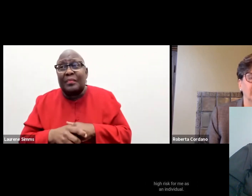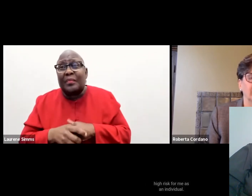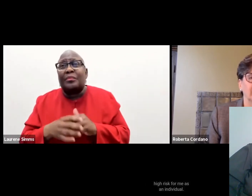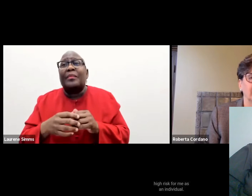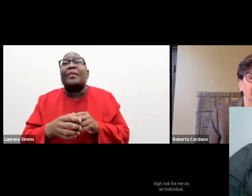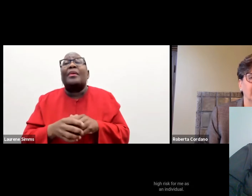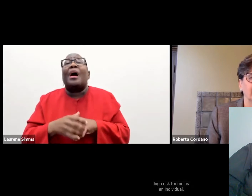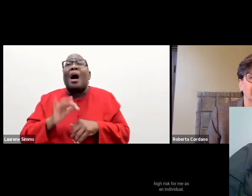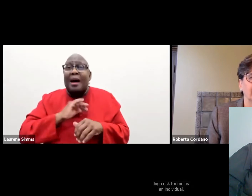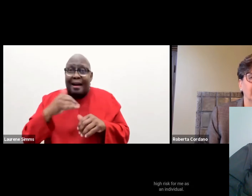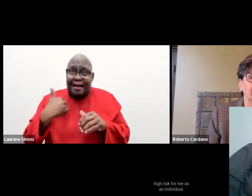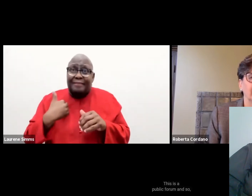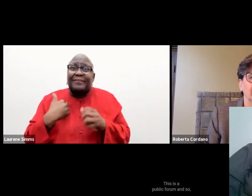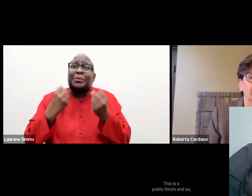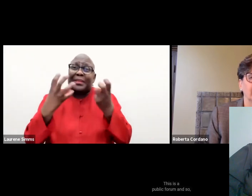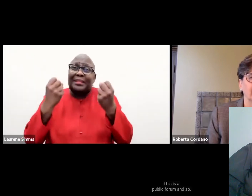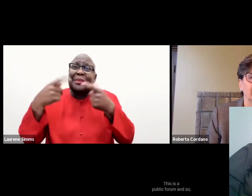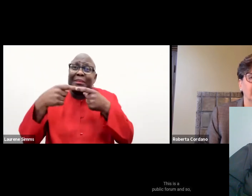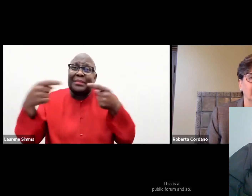pain.